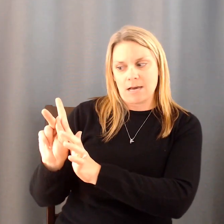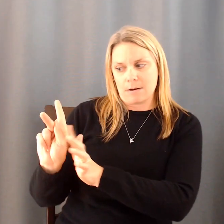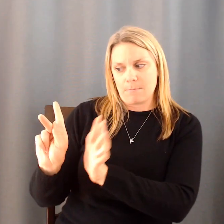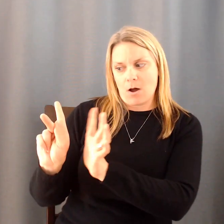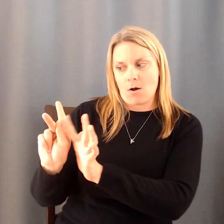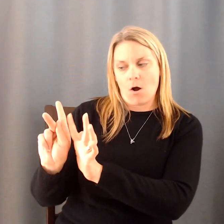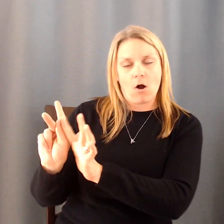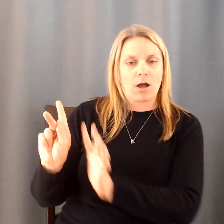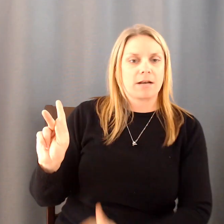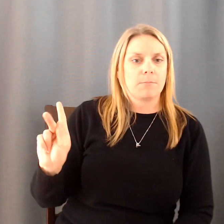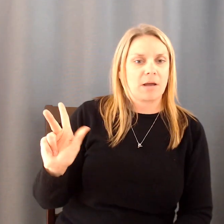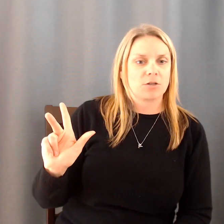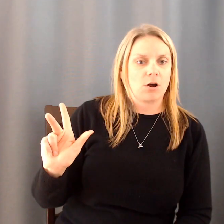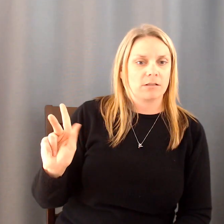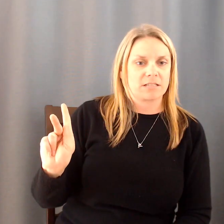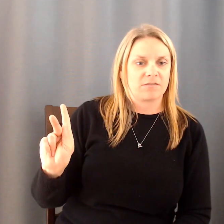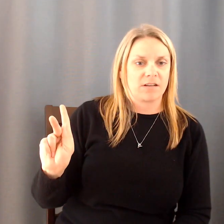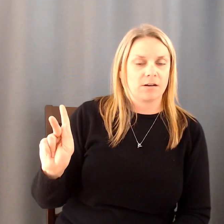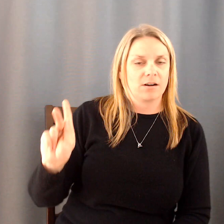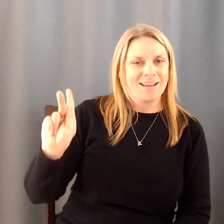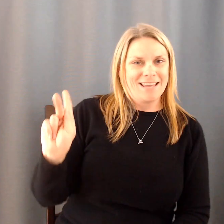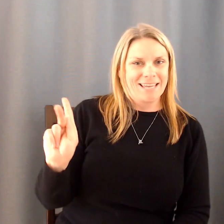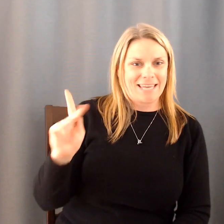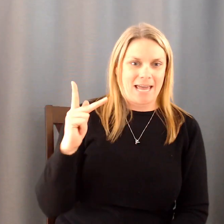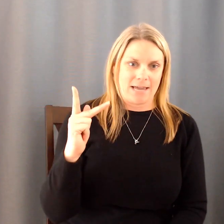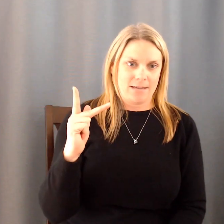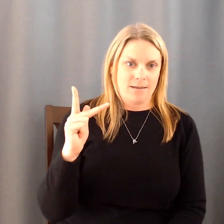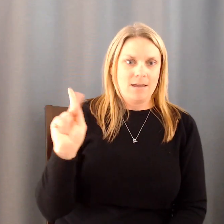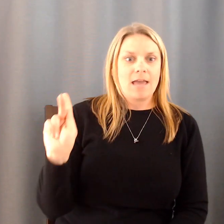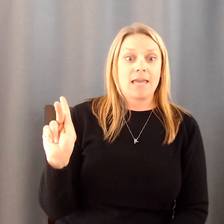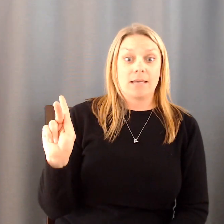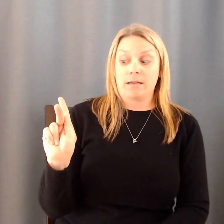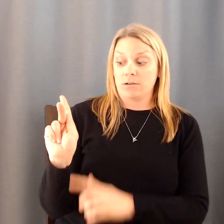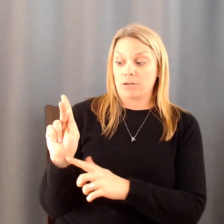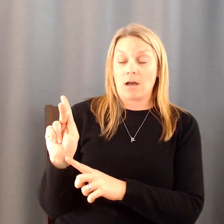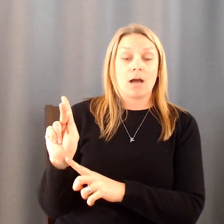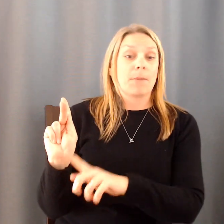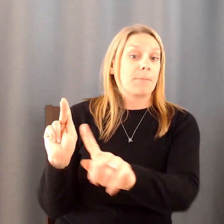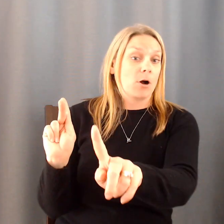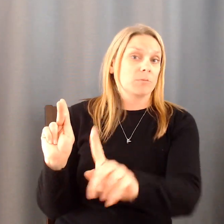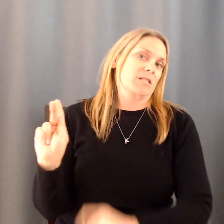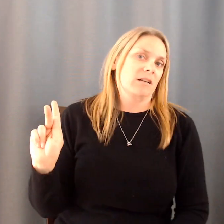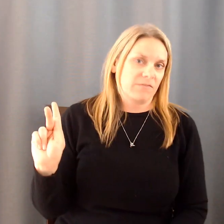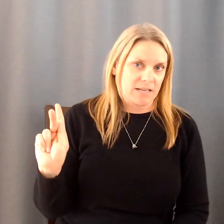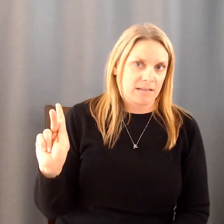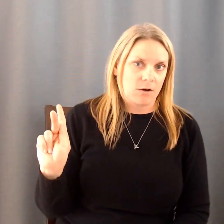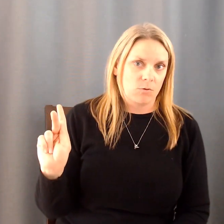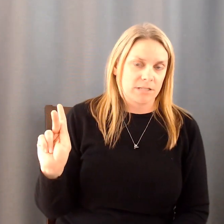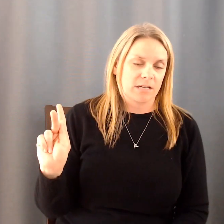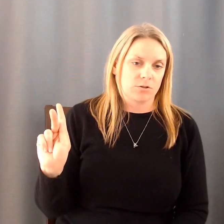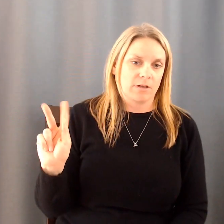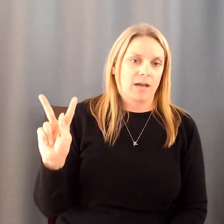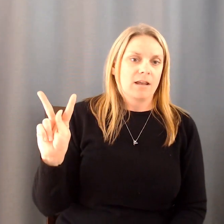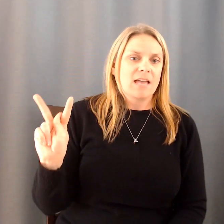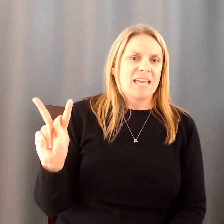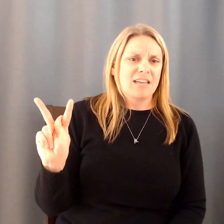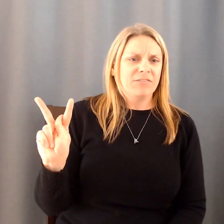thumb on my tallest finger, K. And my palm is going to face out once I do that. If you're